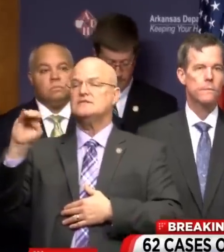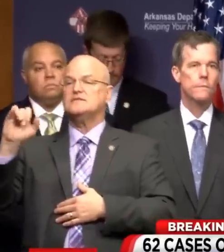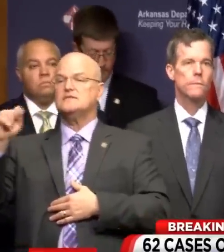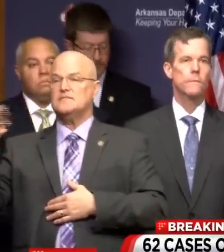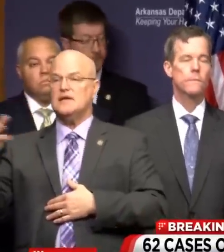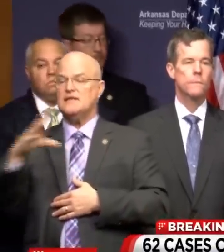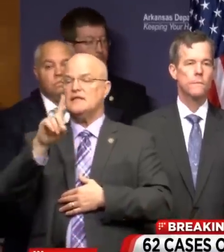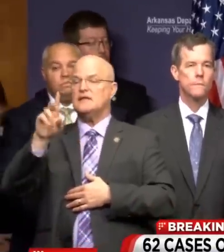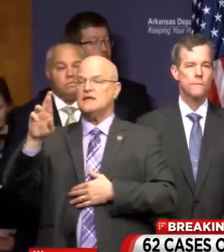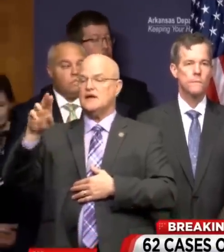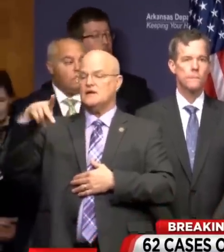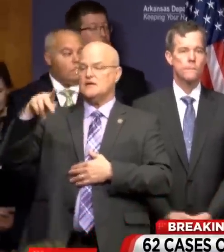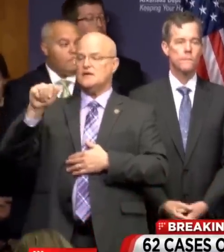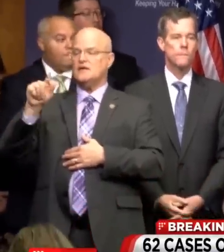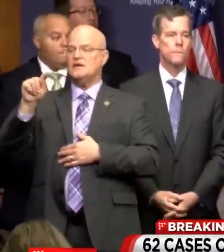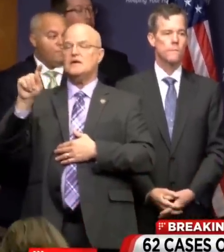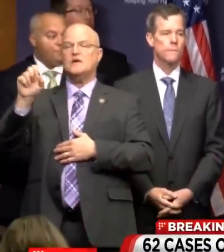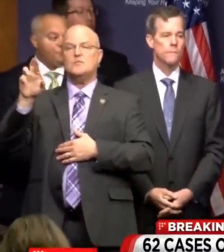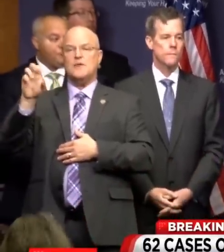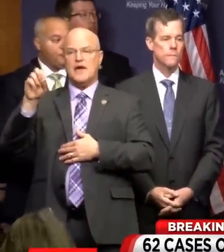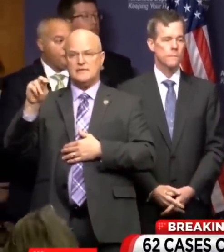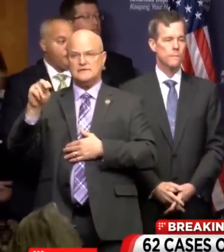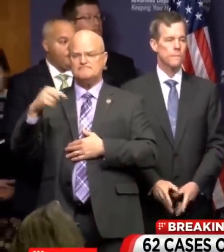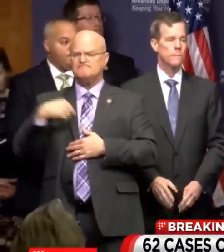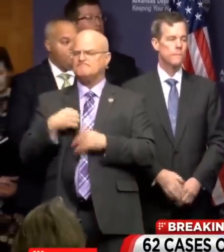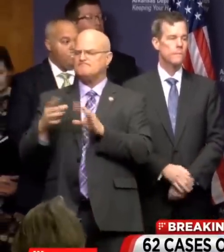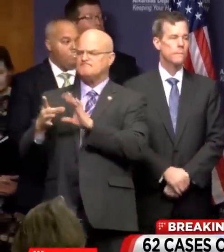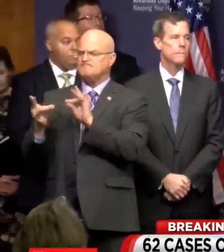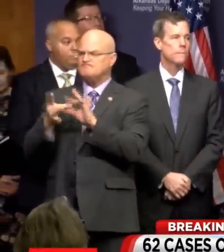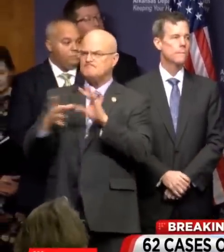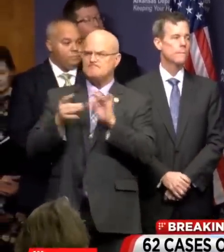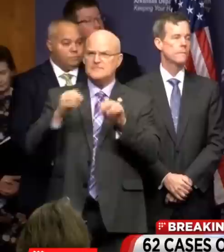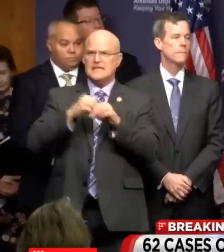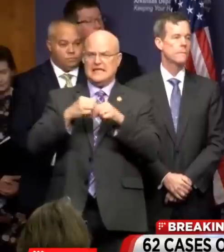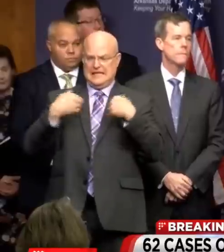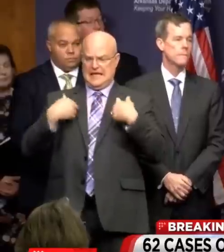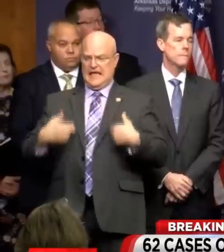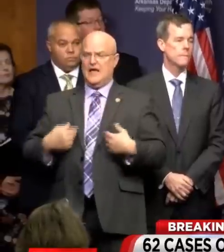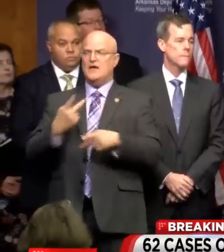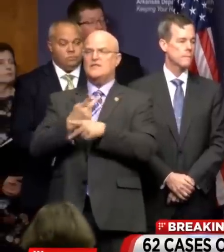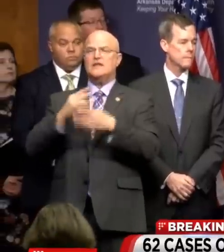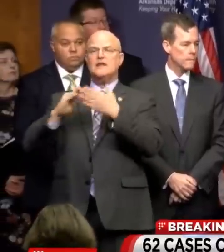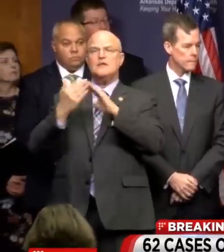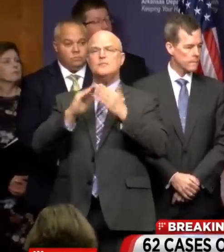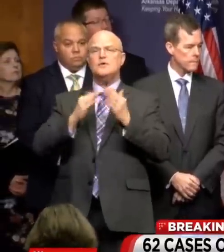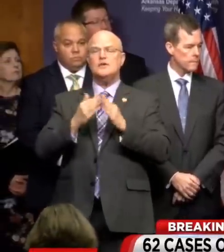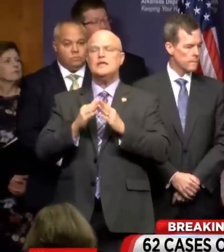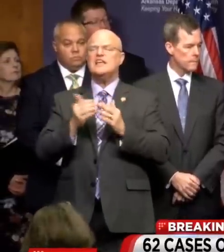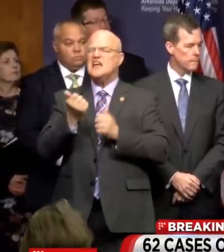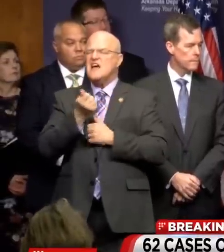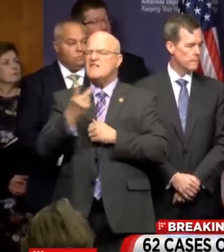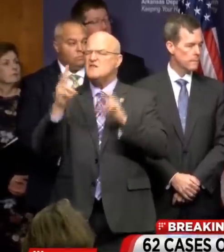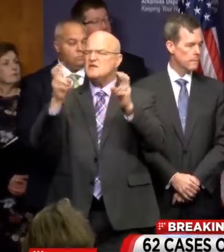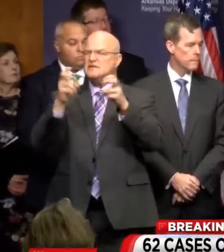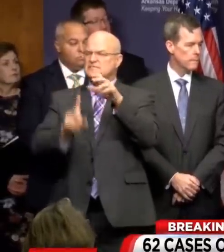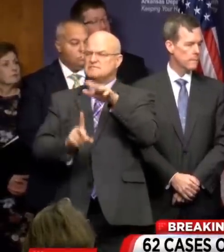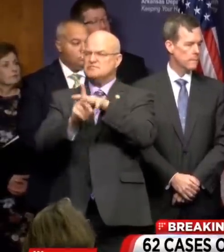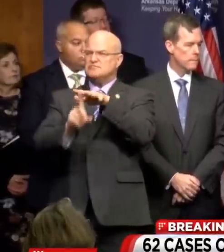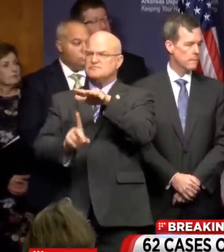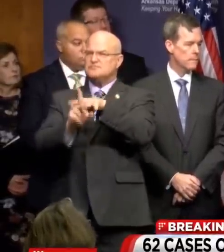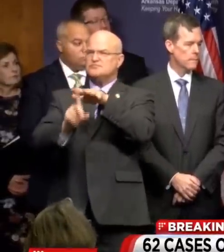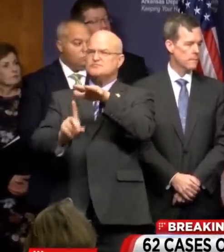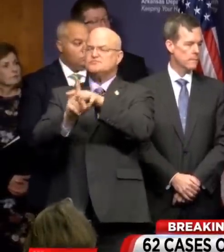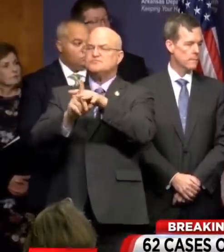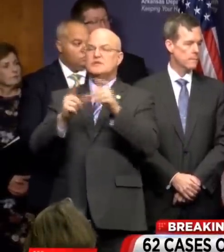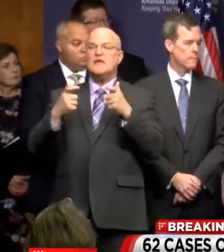Patterson. I just wanted to cover a couple of things. I've been talking to a lot of folks in the healthcare community, There have been a few issues that have continued to come up. Of